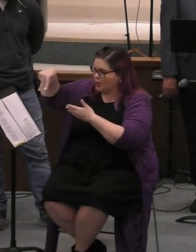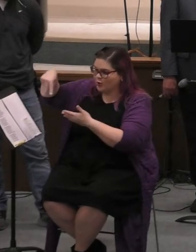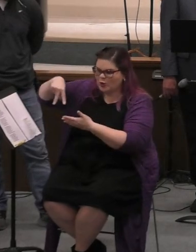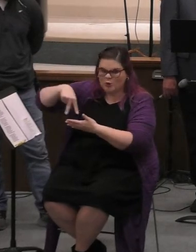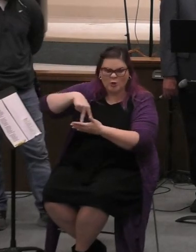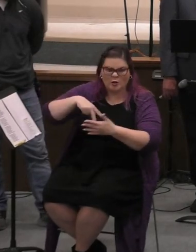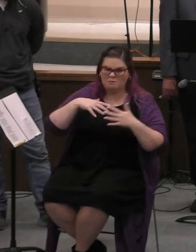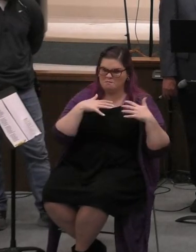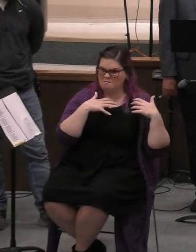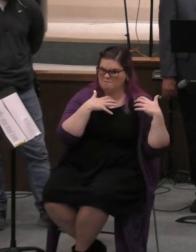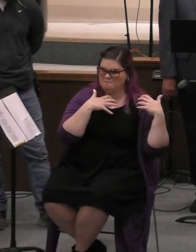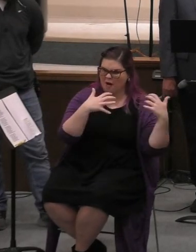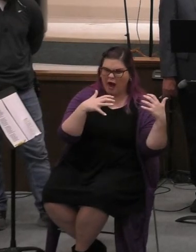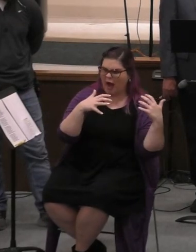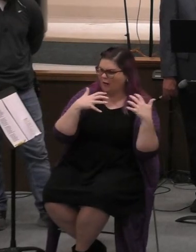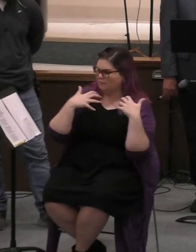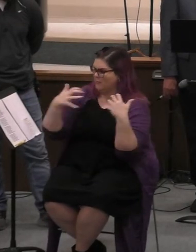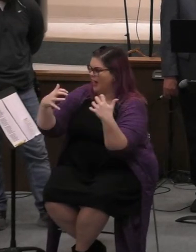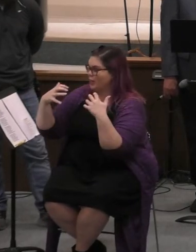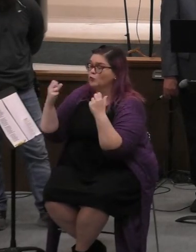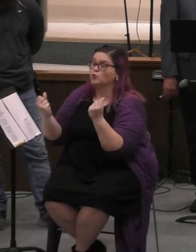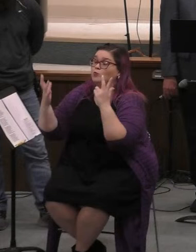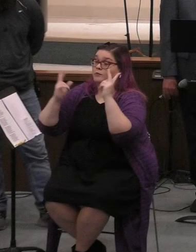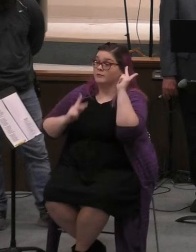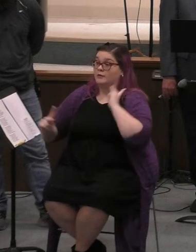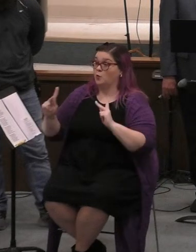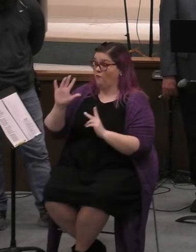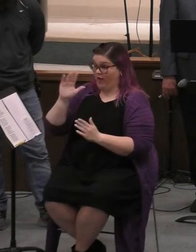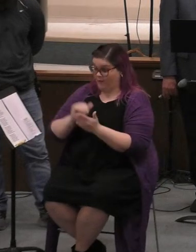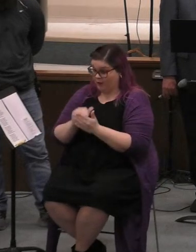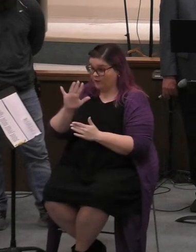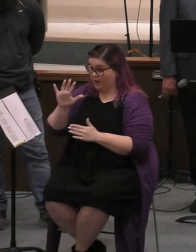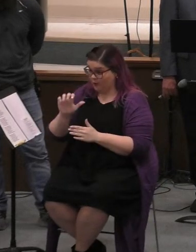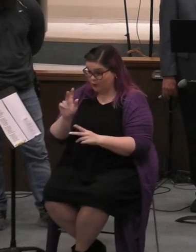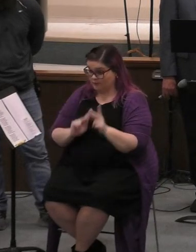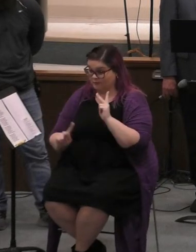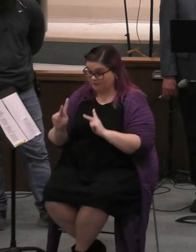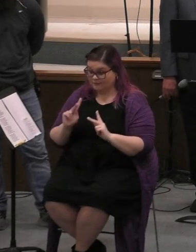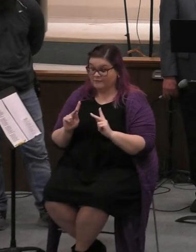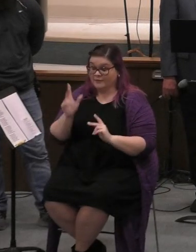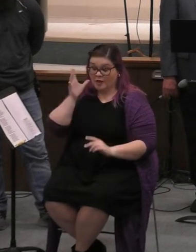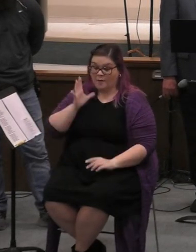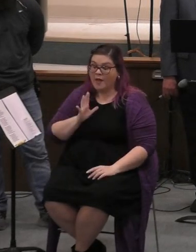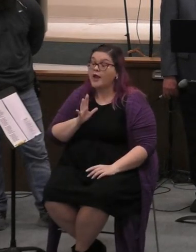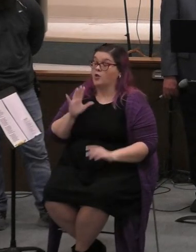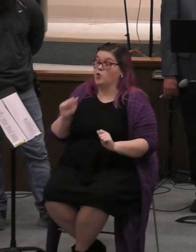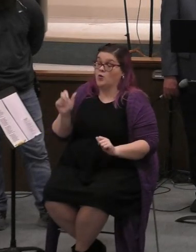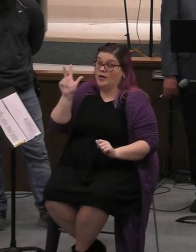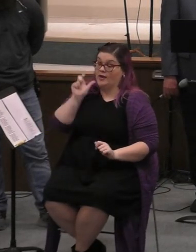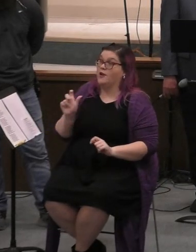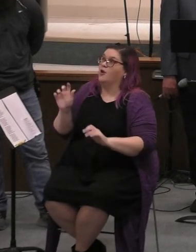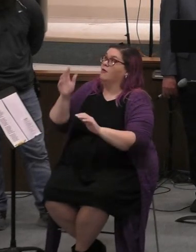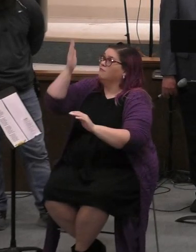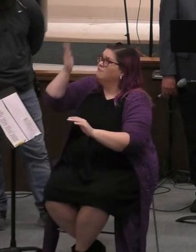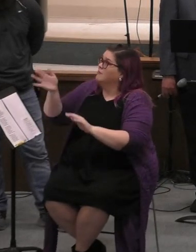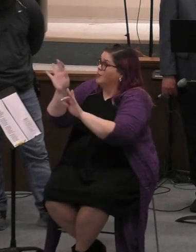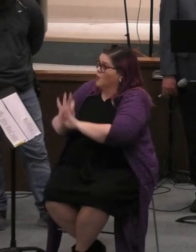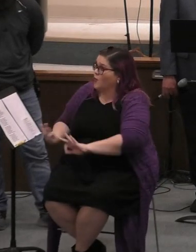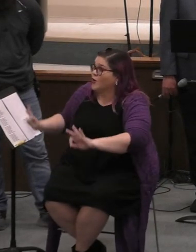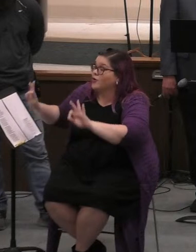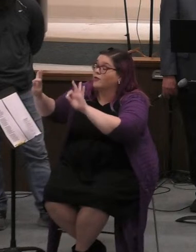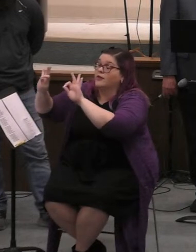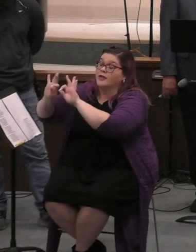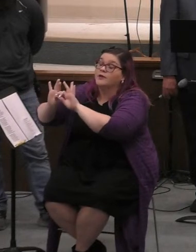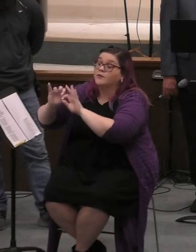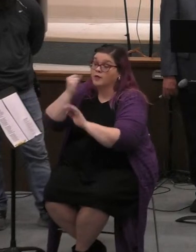just packed. I mean, there's just guys everywhere in there singing "Is He Worthy," and with the echoes and the congregational response parts of that